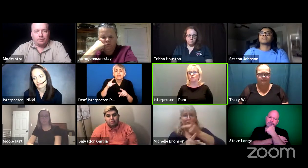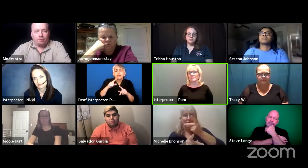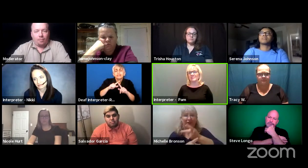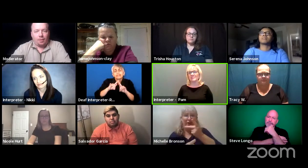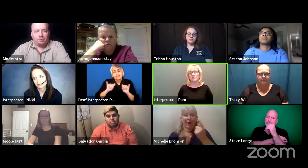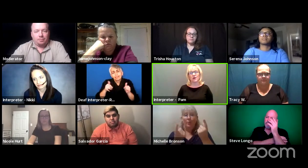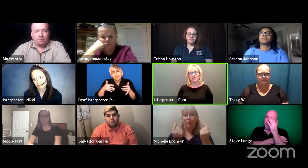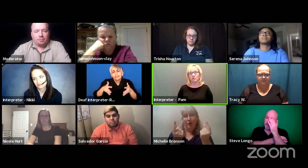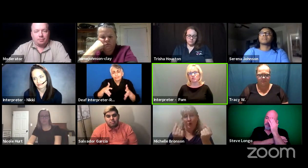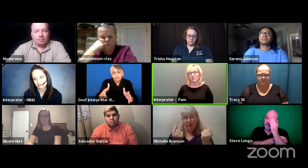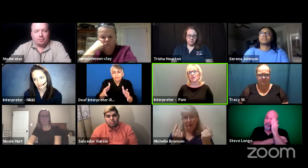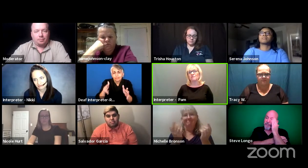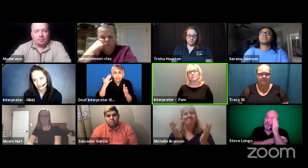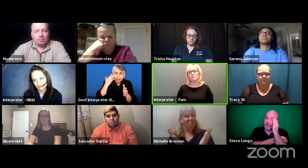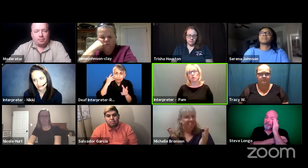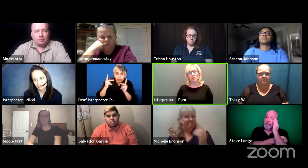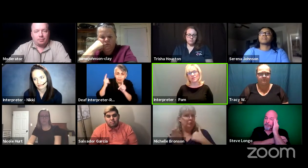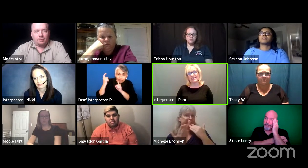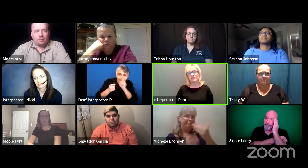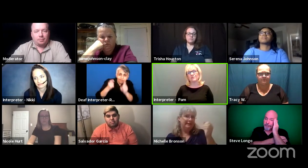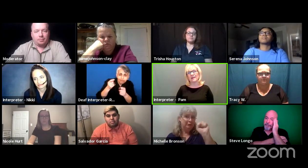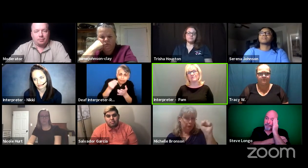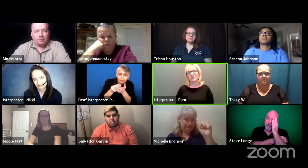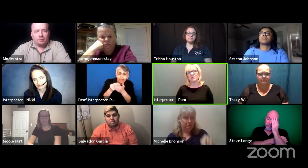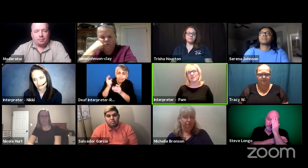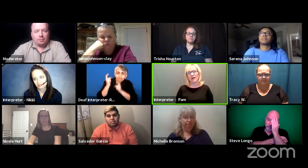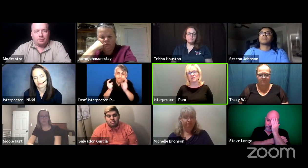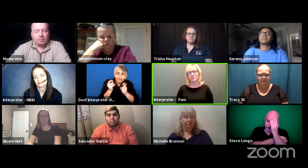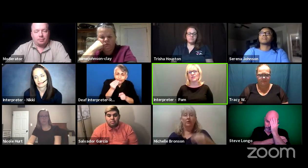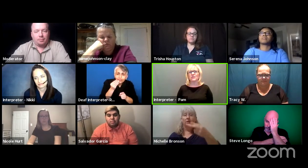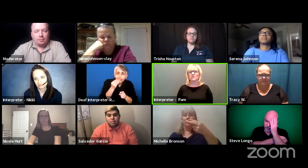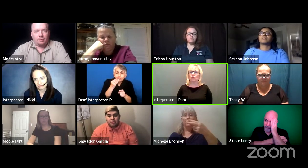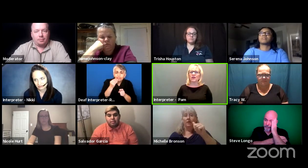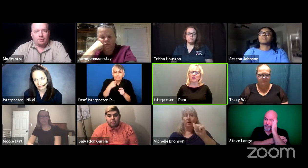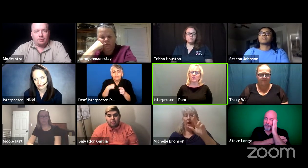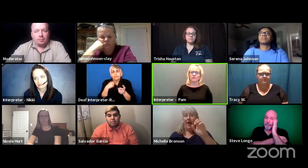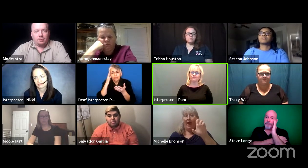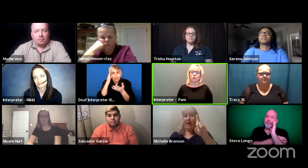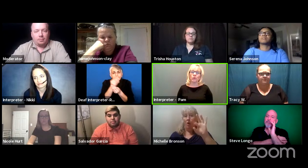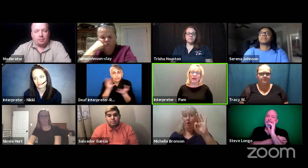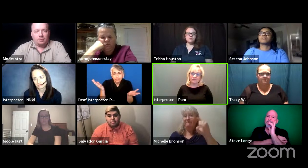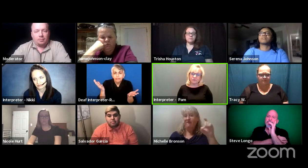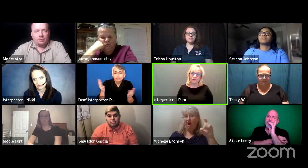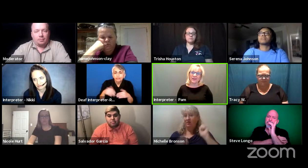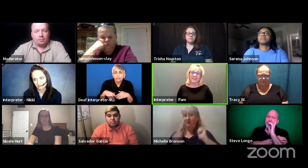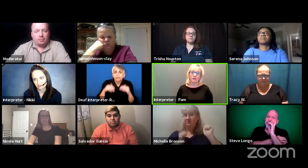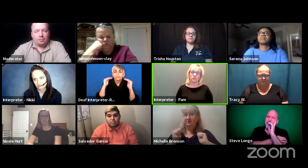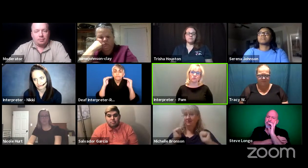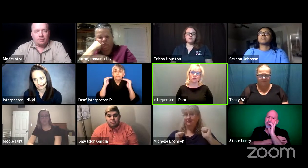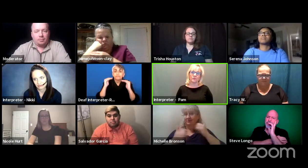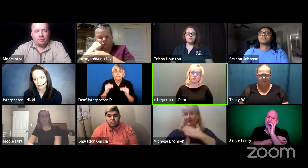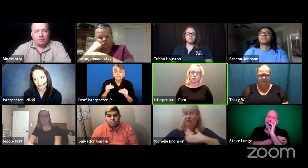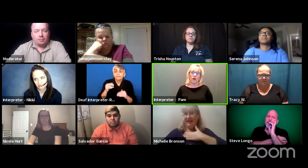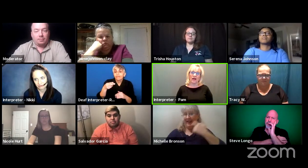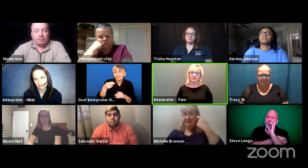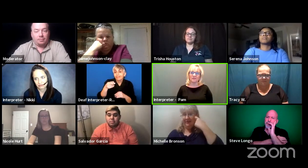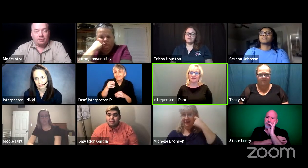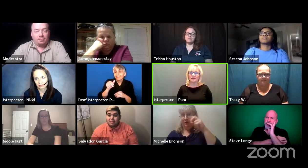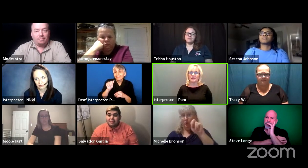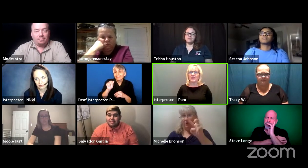have also received sponsorship from Sorensen for $500, so we are grateful for that sponsorship as well.